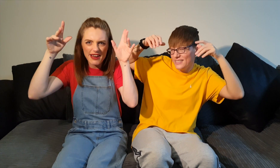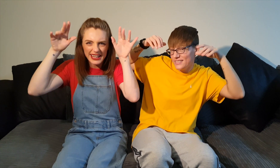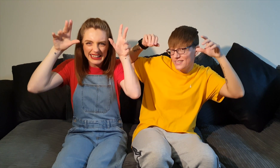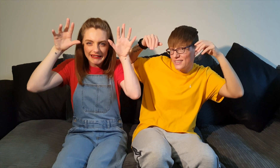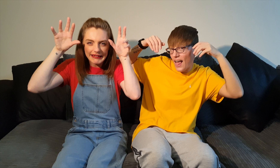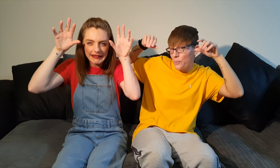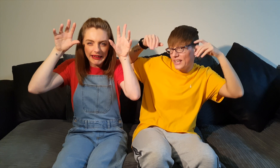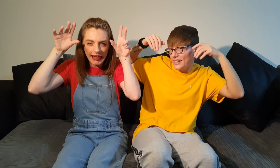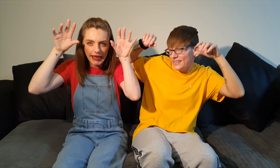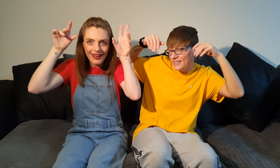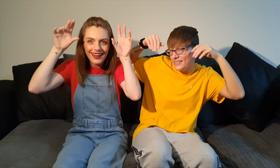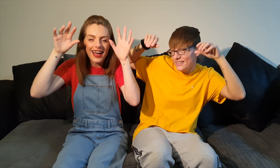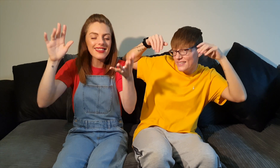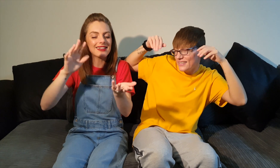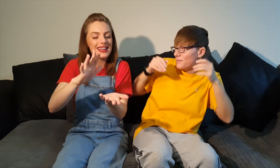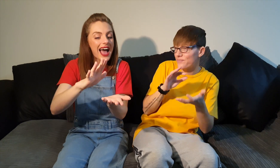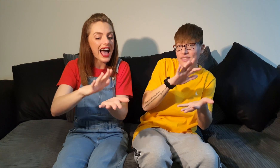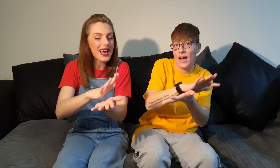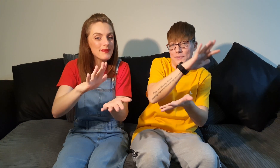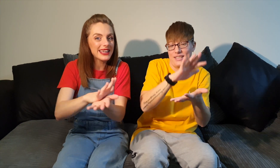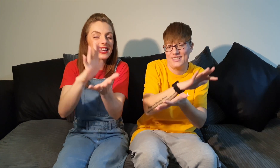scary. And that's Happy